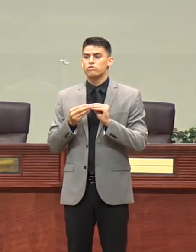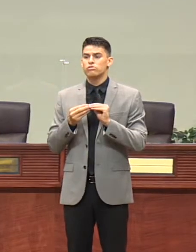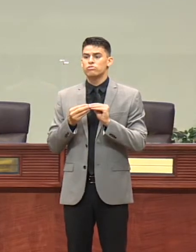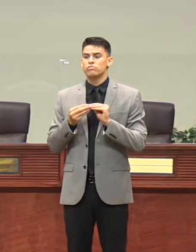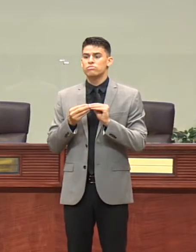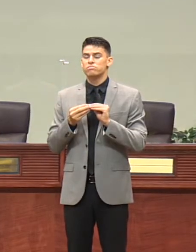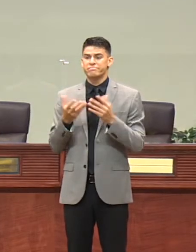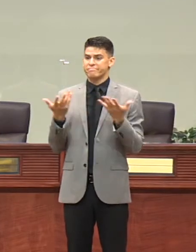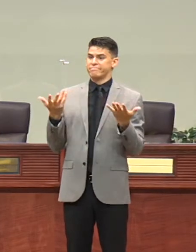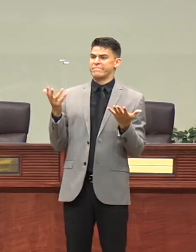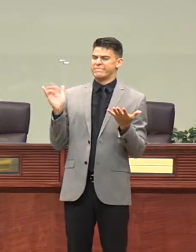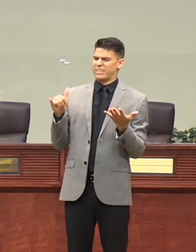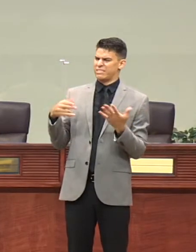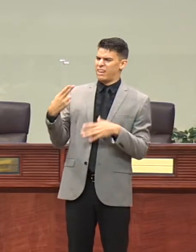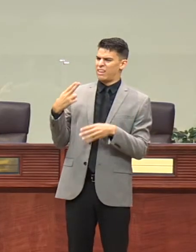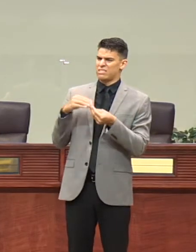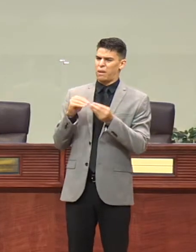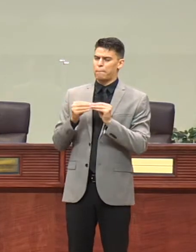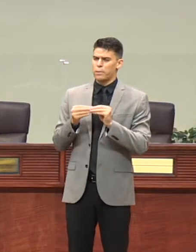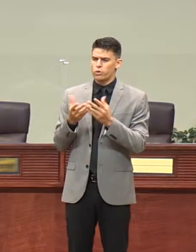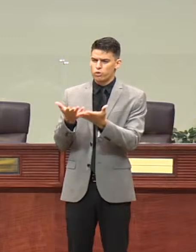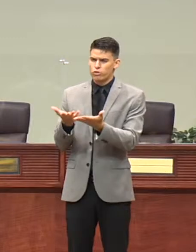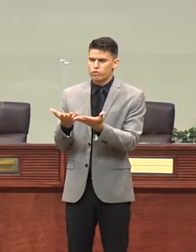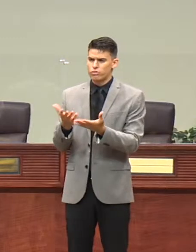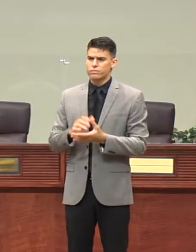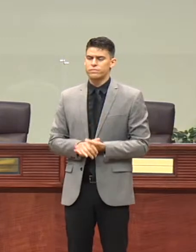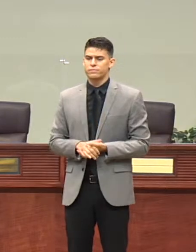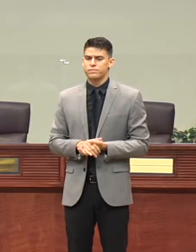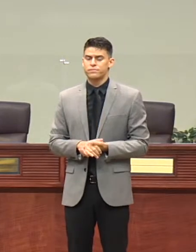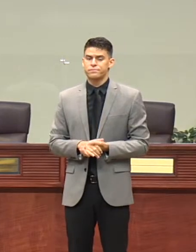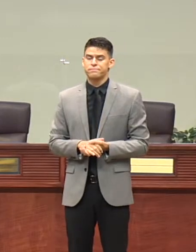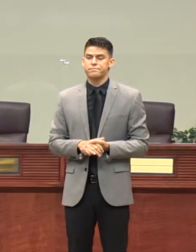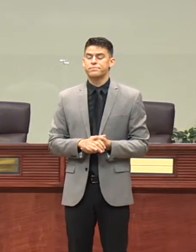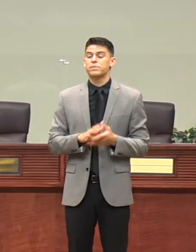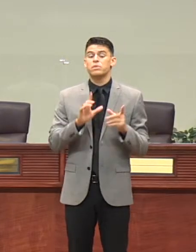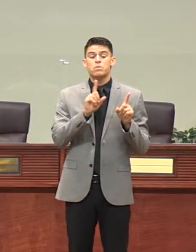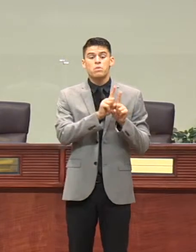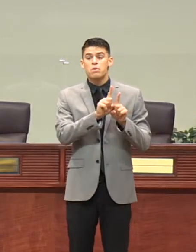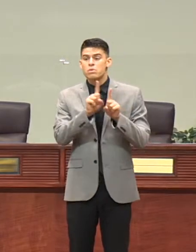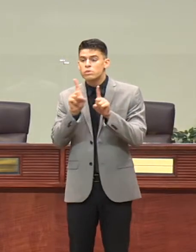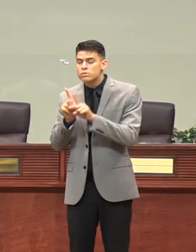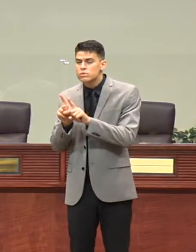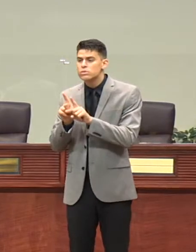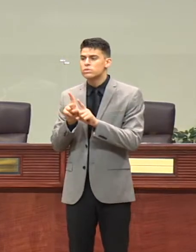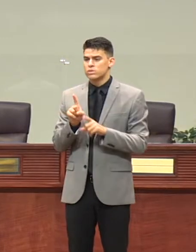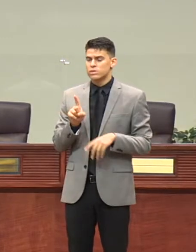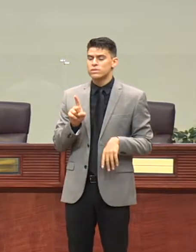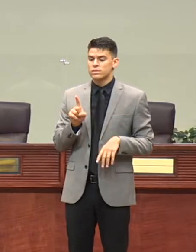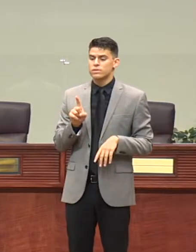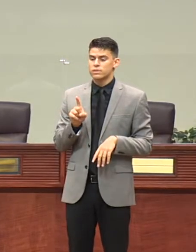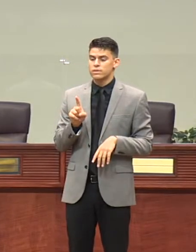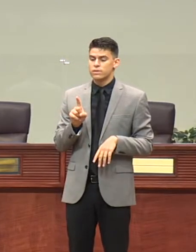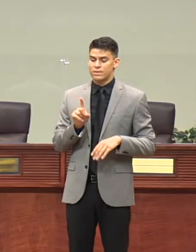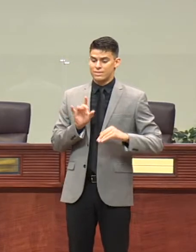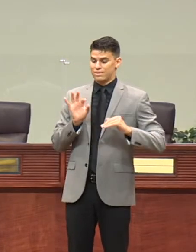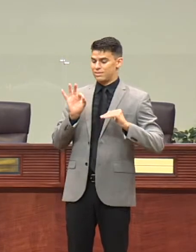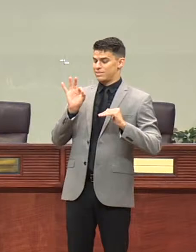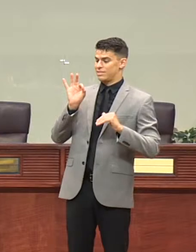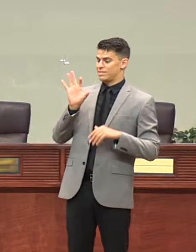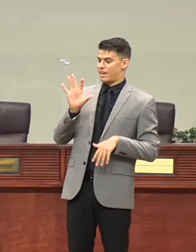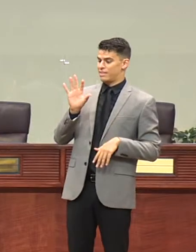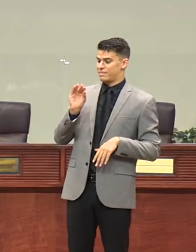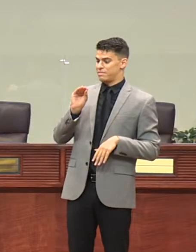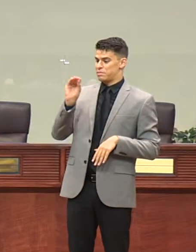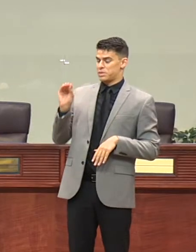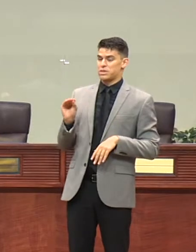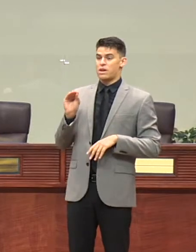will not make much of a change in the 95. Also, not more than 95% of all